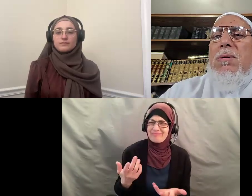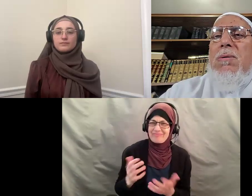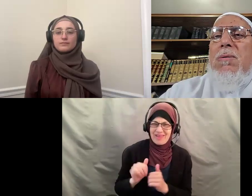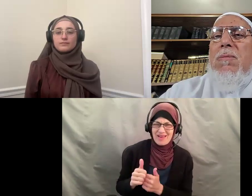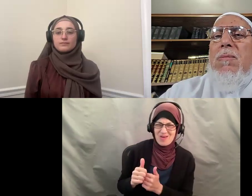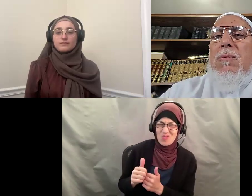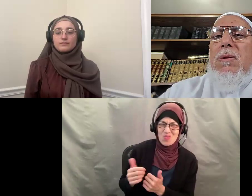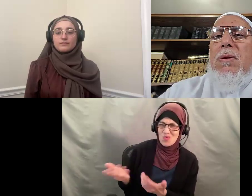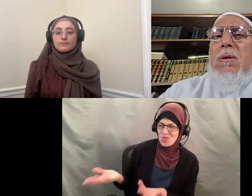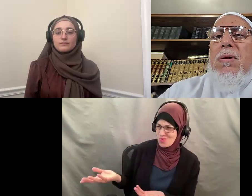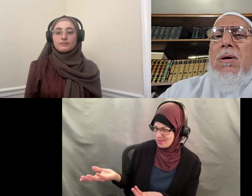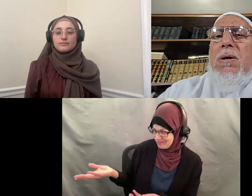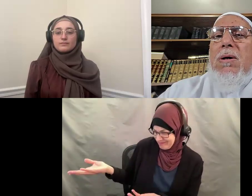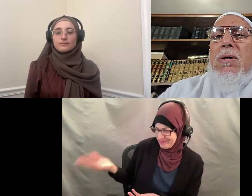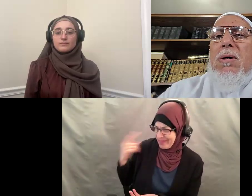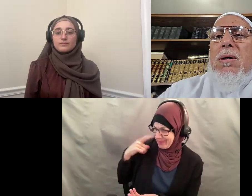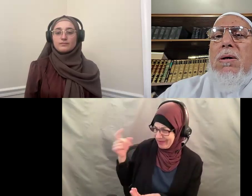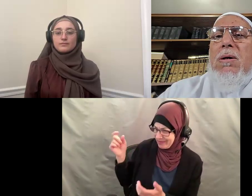this?